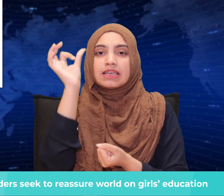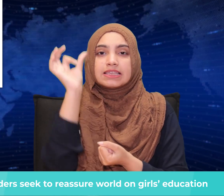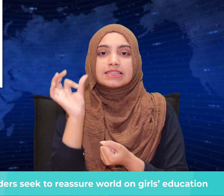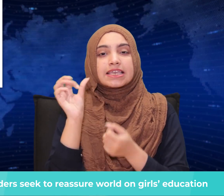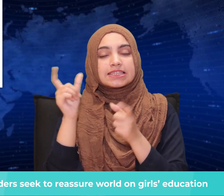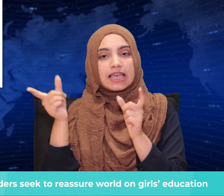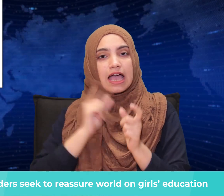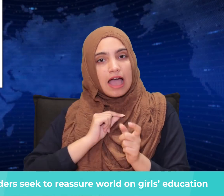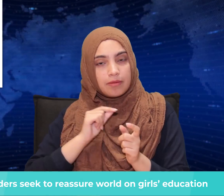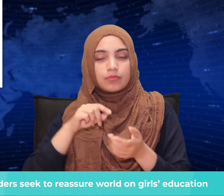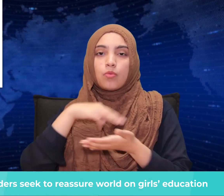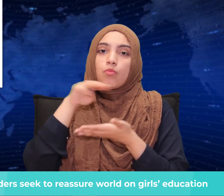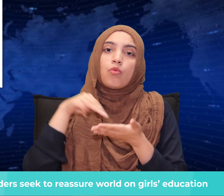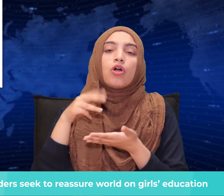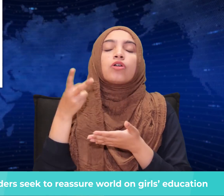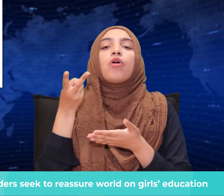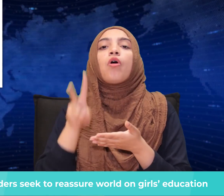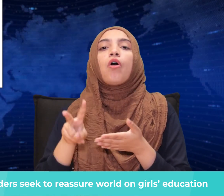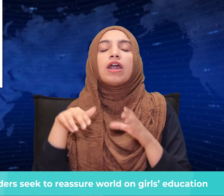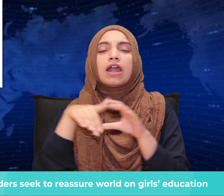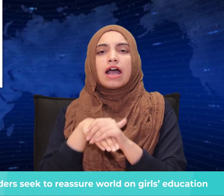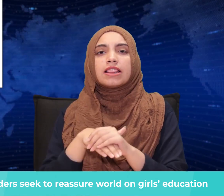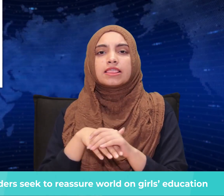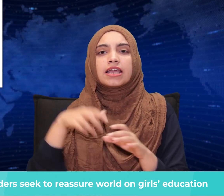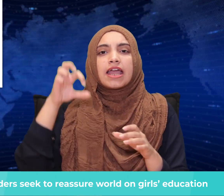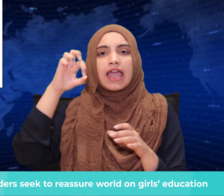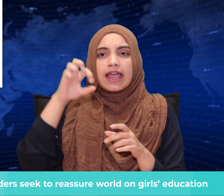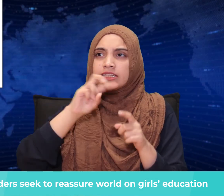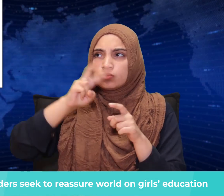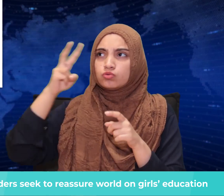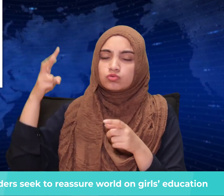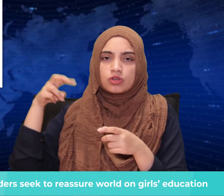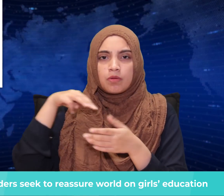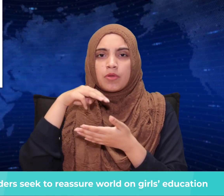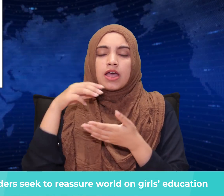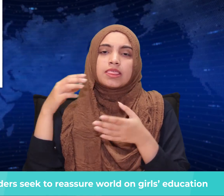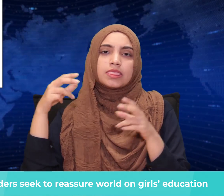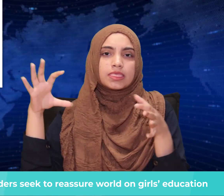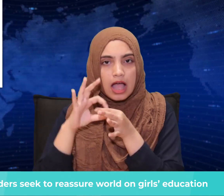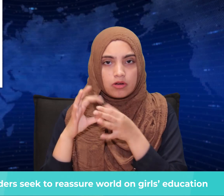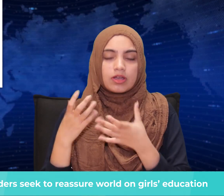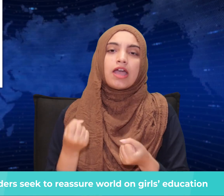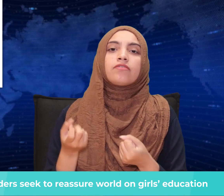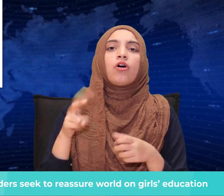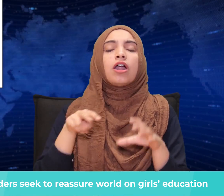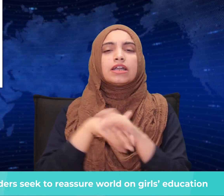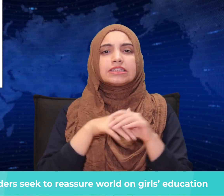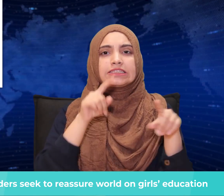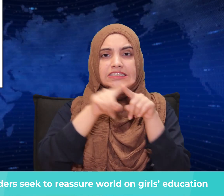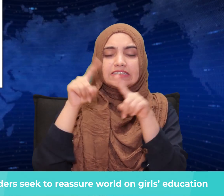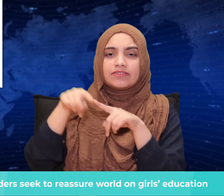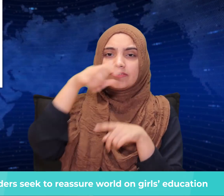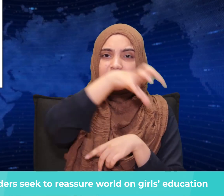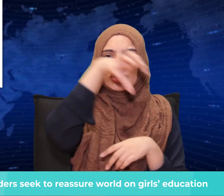3 state-owned. There is an unusual rush of account holders at bank branches due to outstanding